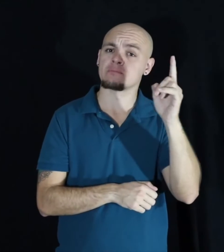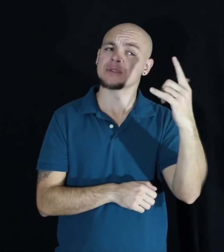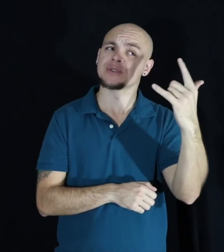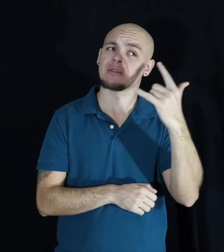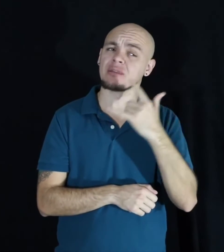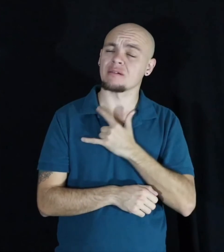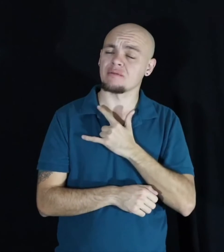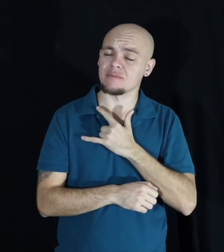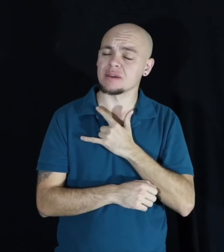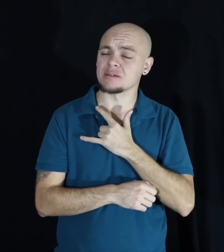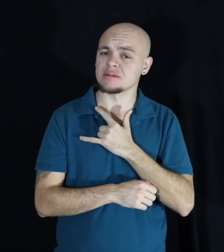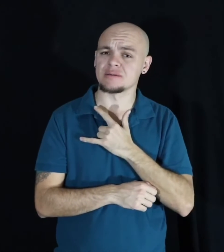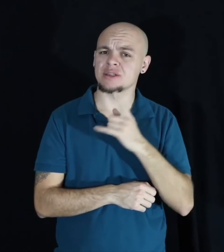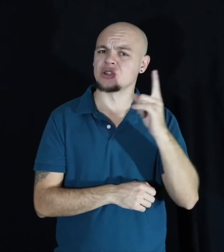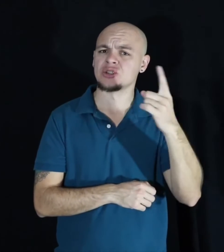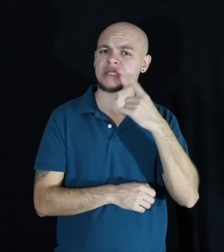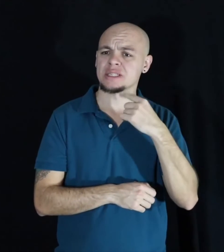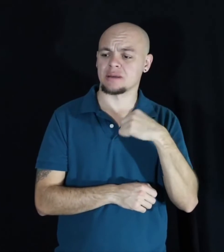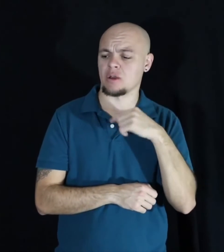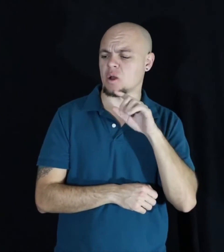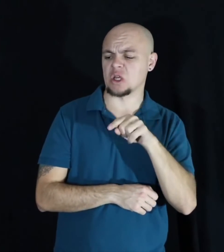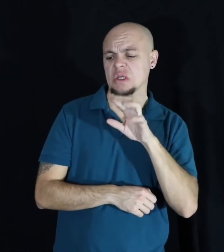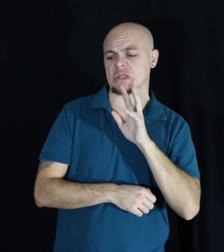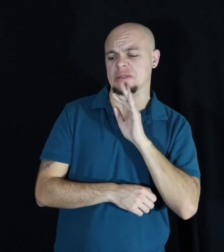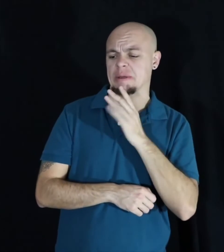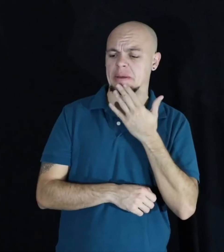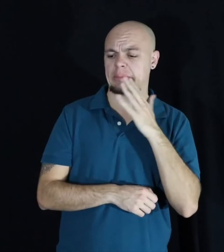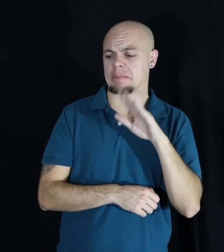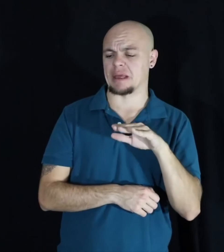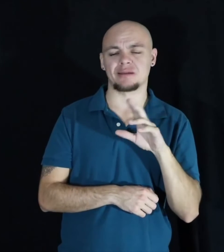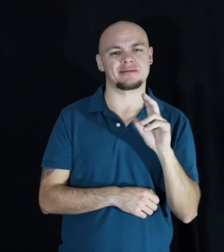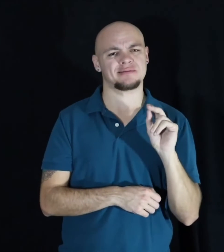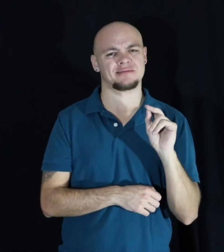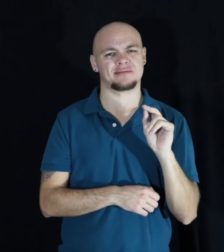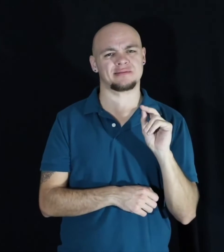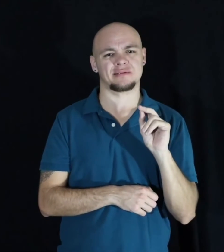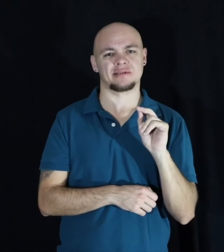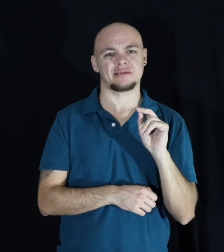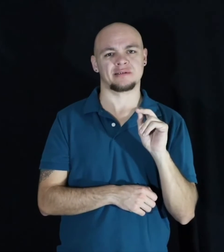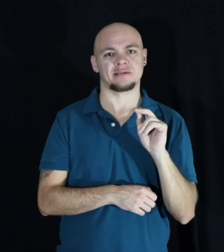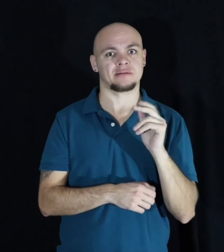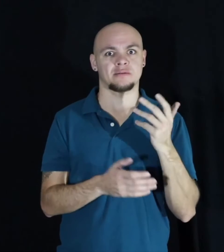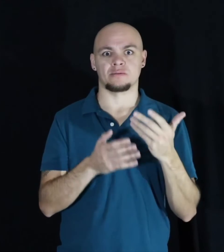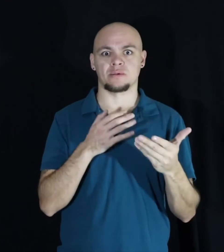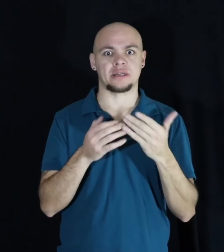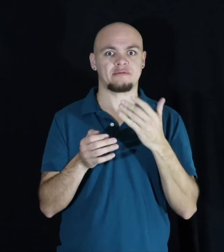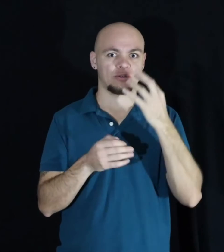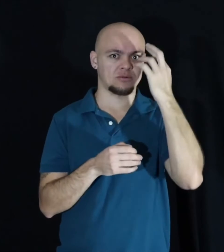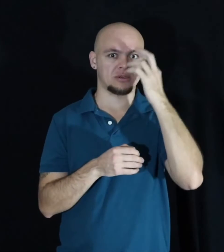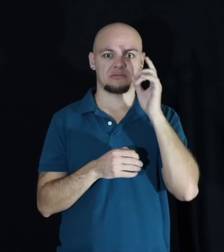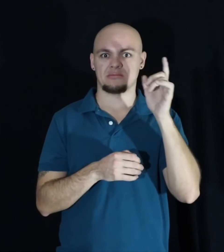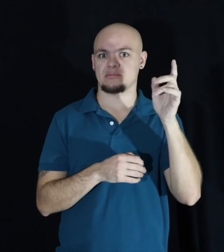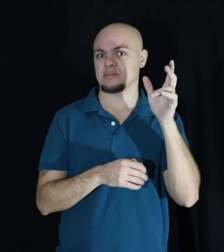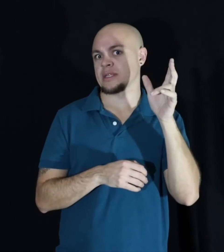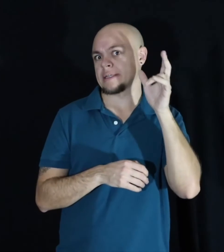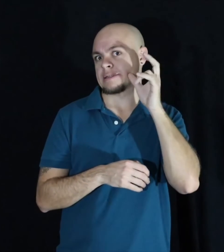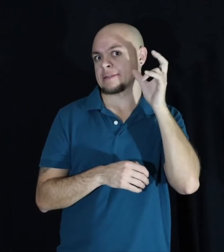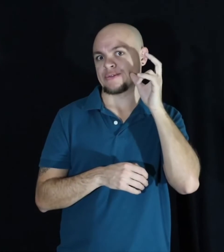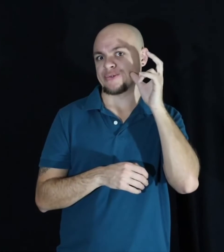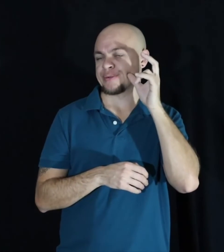me. She's not telling me that I'm bad at speaking to people. She's just saying that for whatever reason, she didn't hear what I